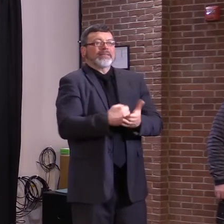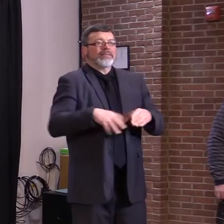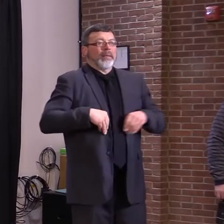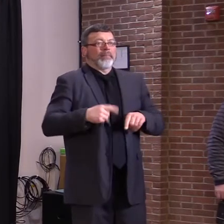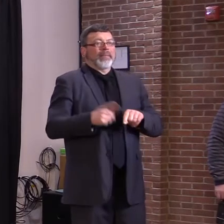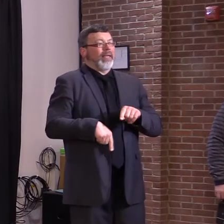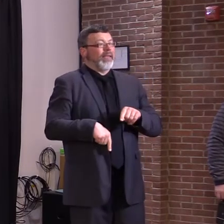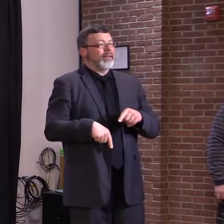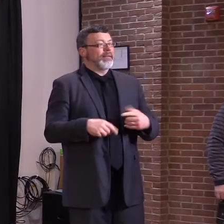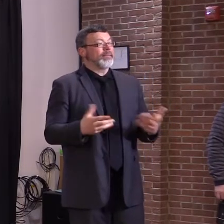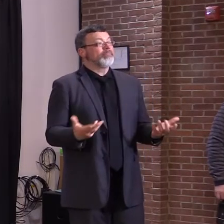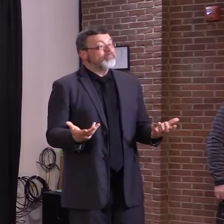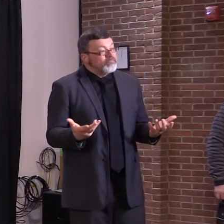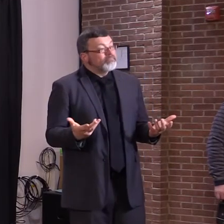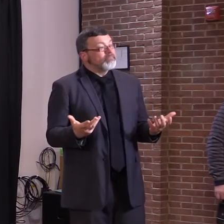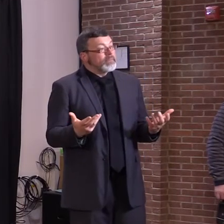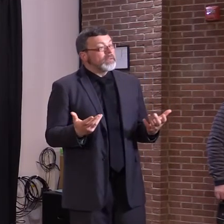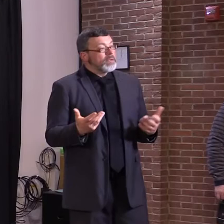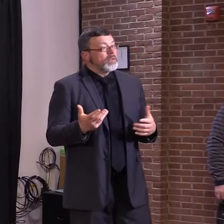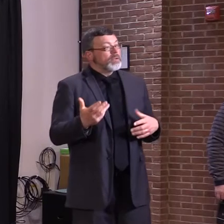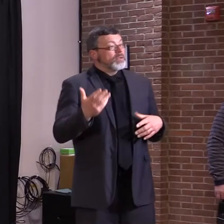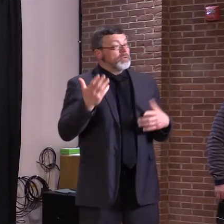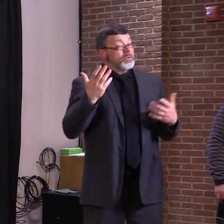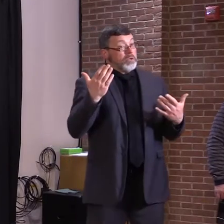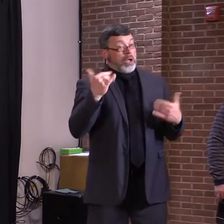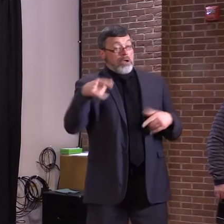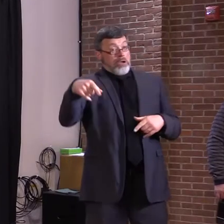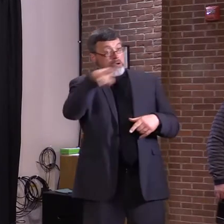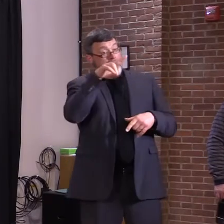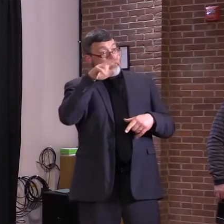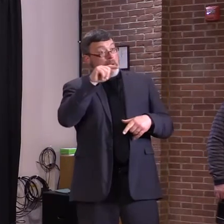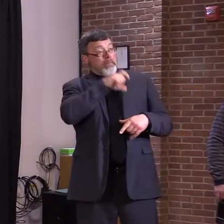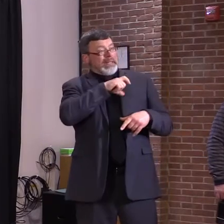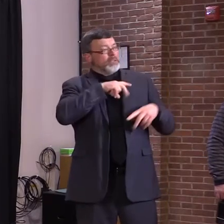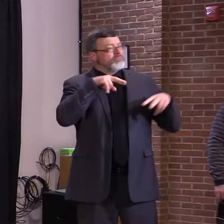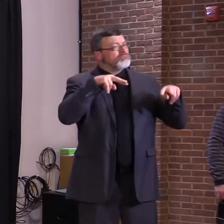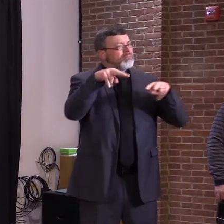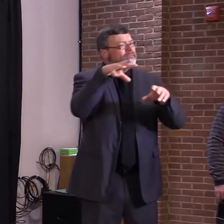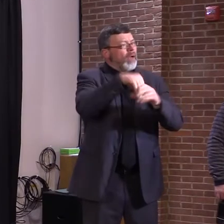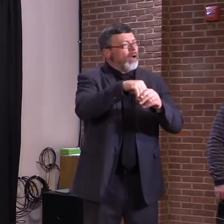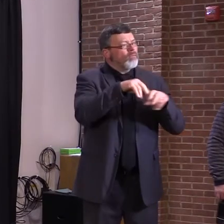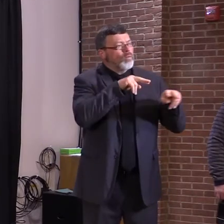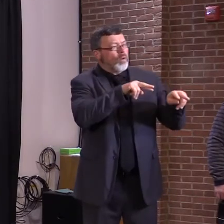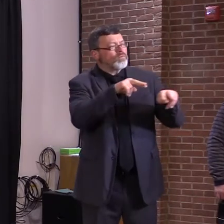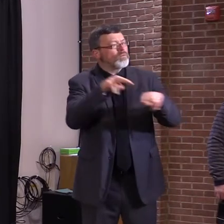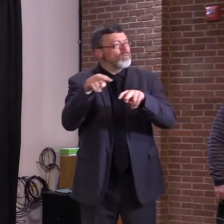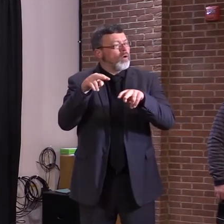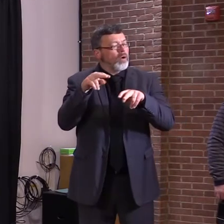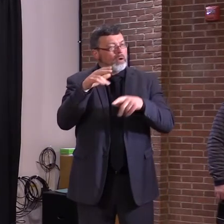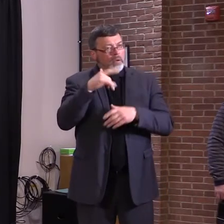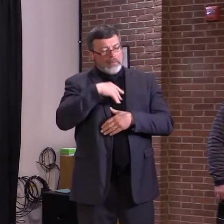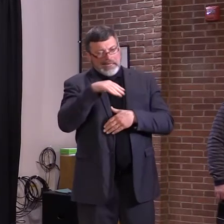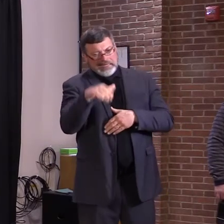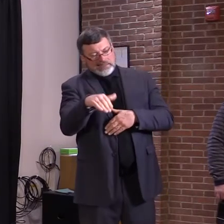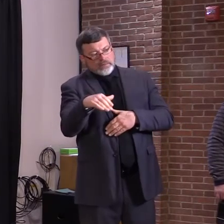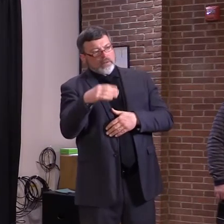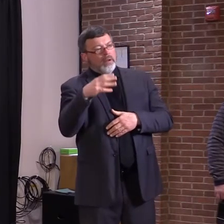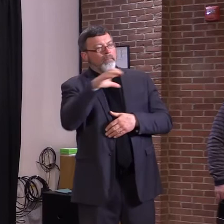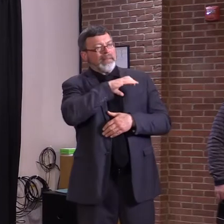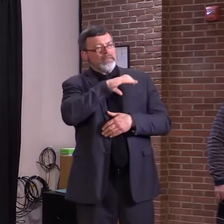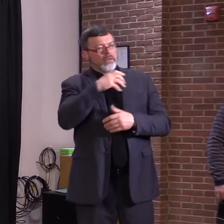the radar of law enforcement or not, but I'd ask Commissioner Sherling if he has a response.